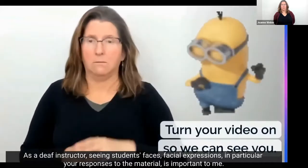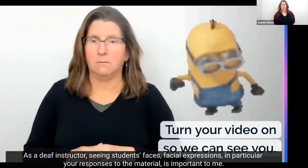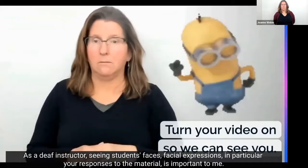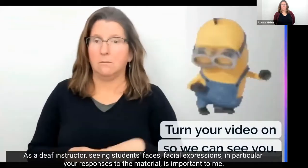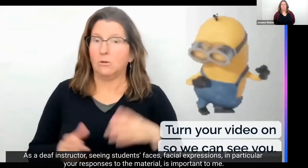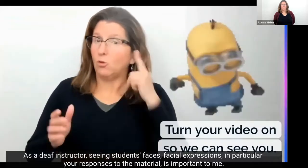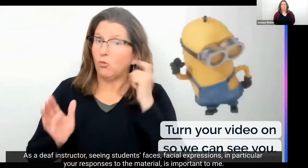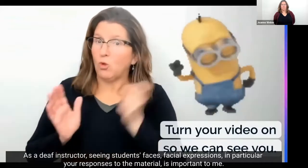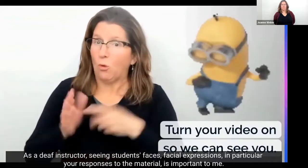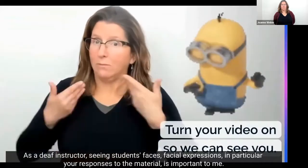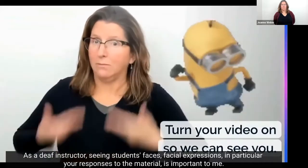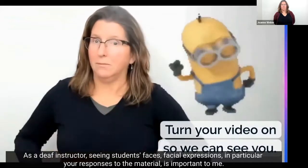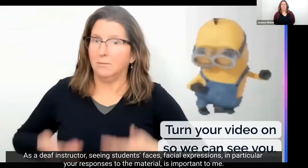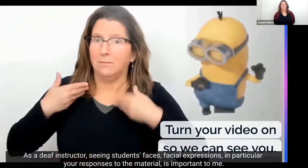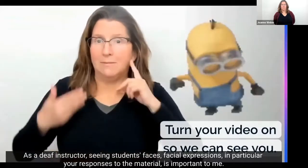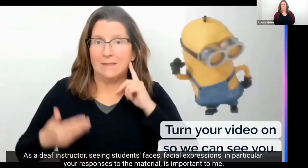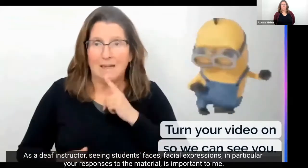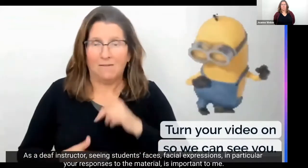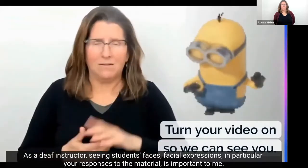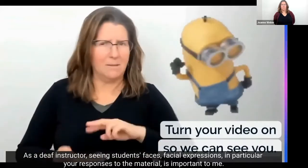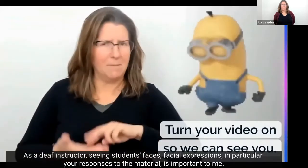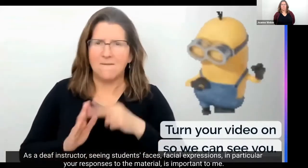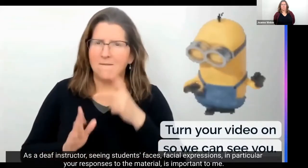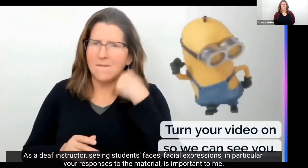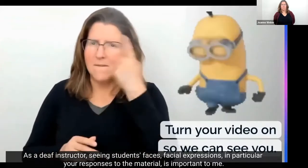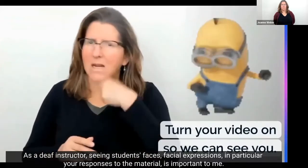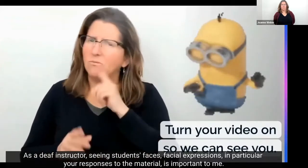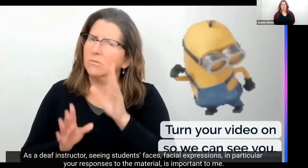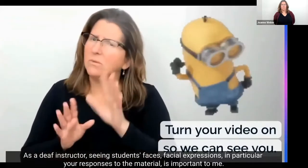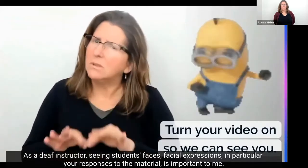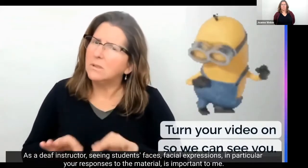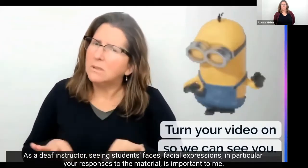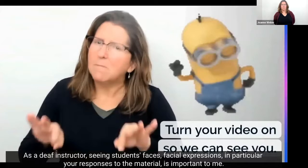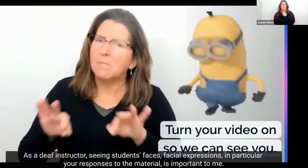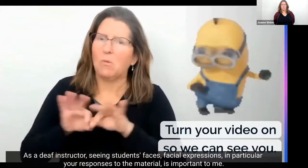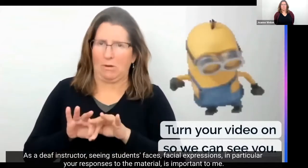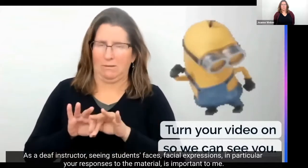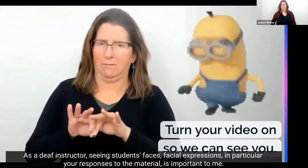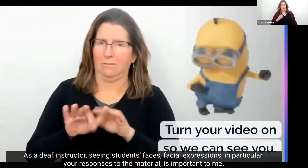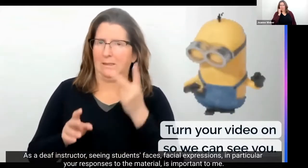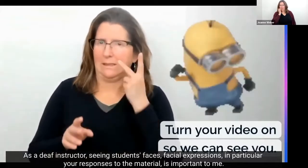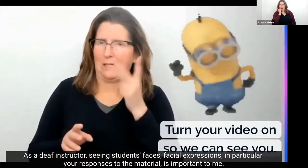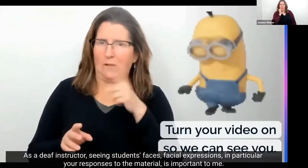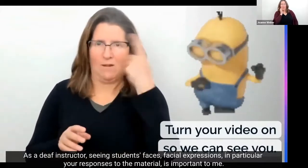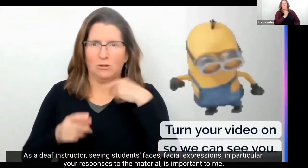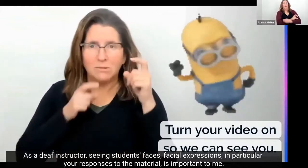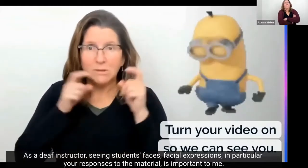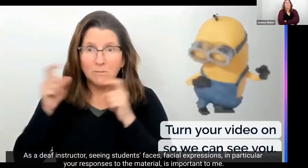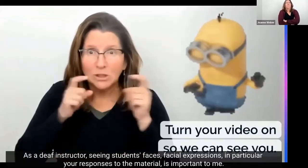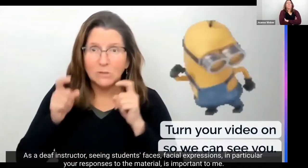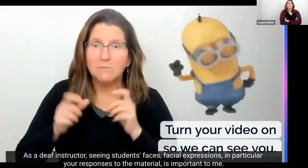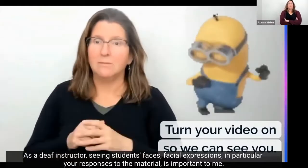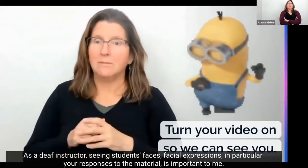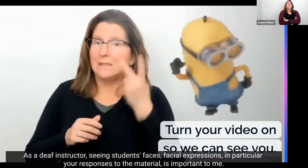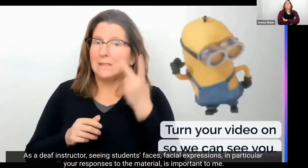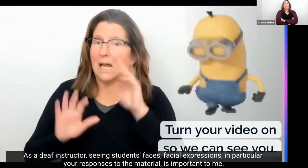As a deaf instructor, seeing students' faces, facial expressions, in particular, your